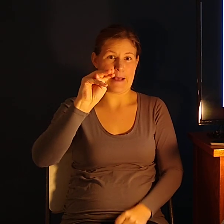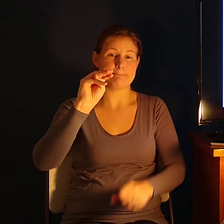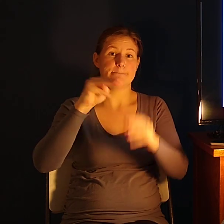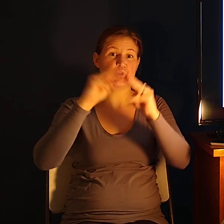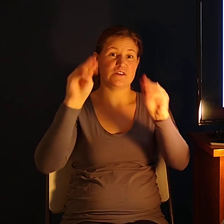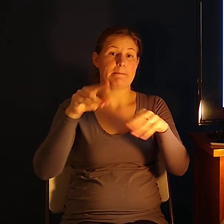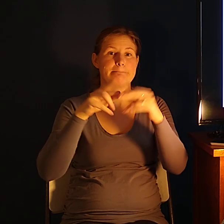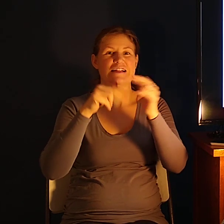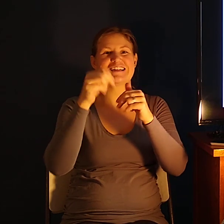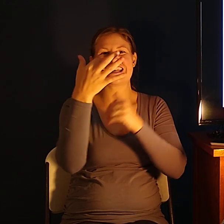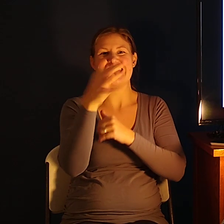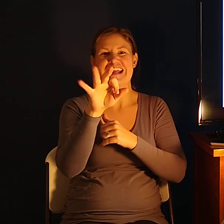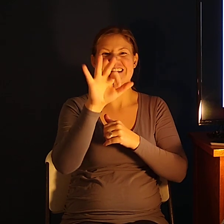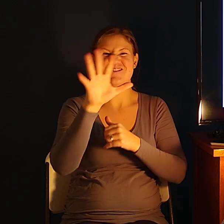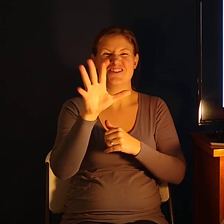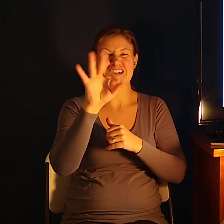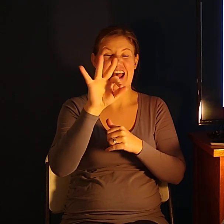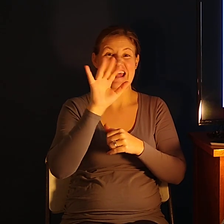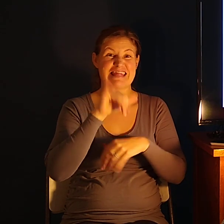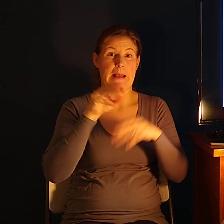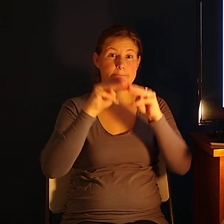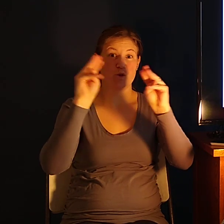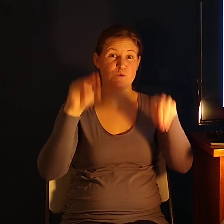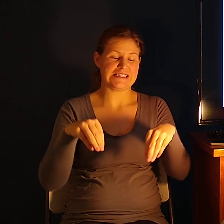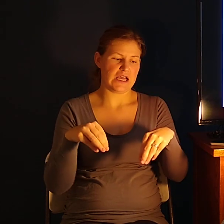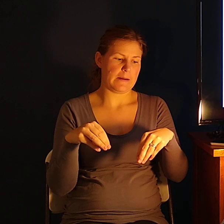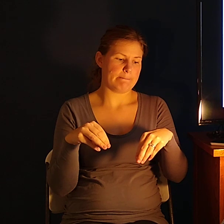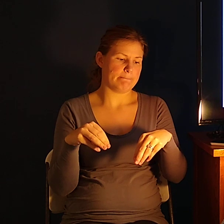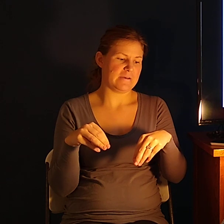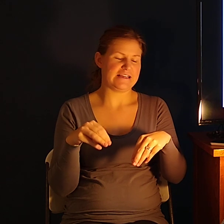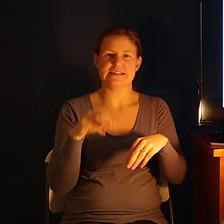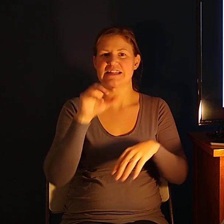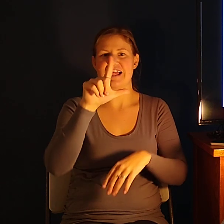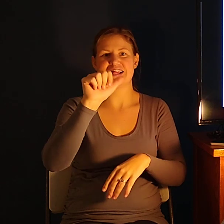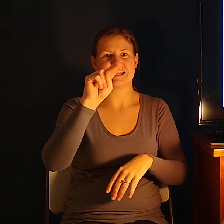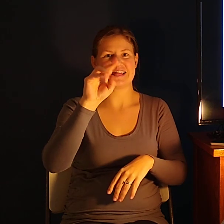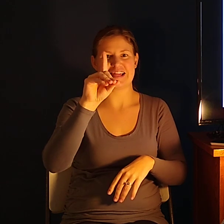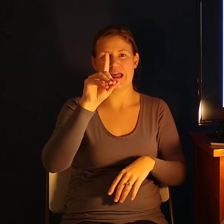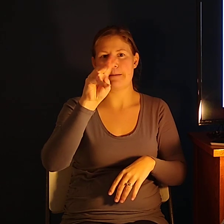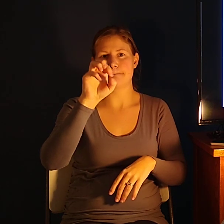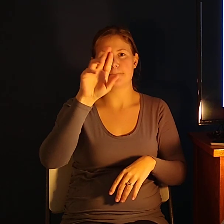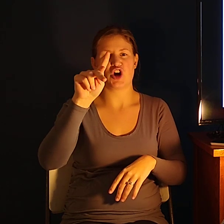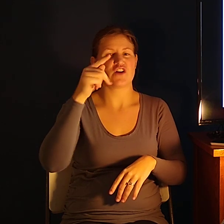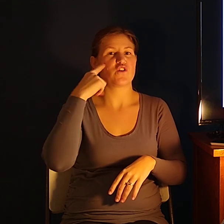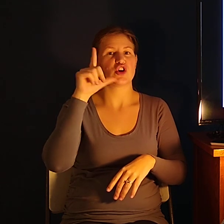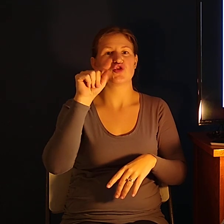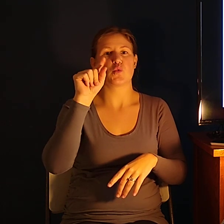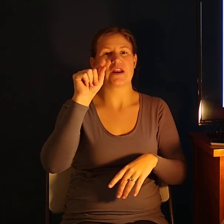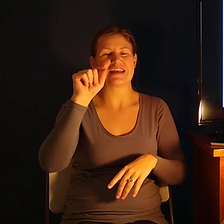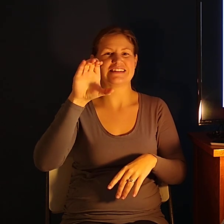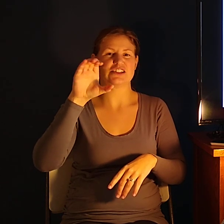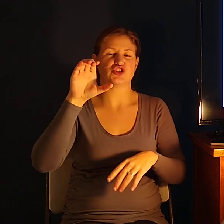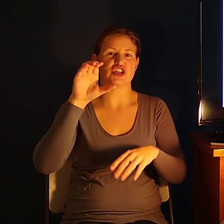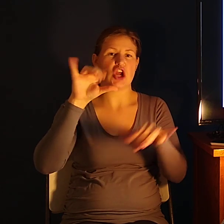1959. The museum is a landmark work of 20th century architecture. It's